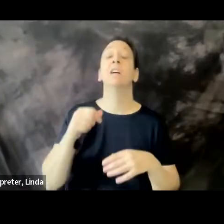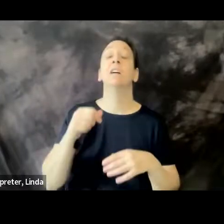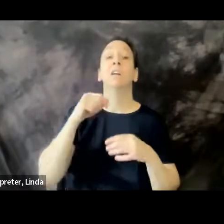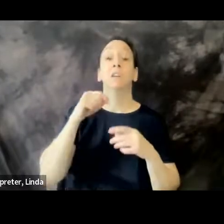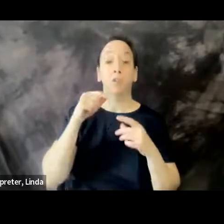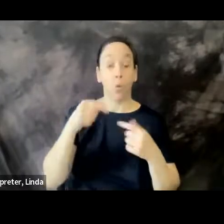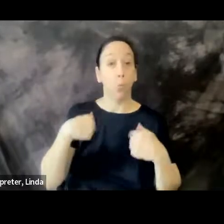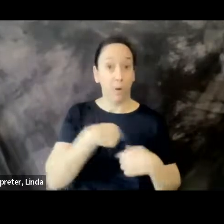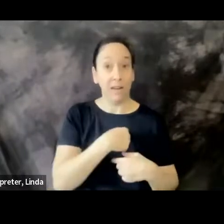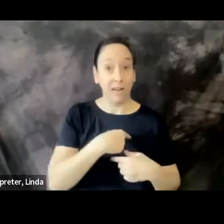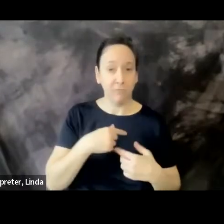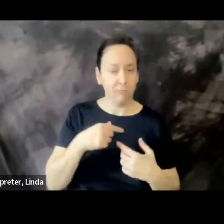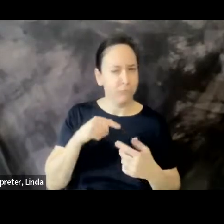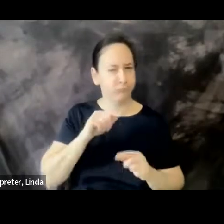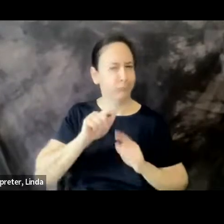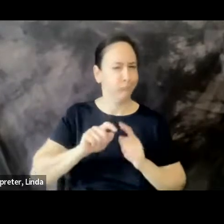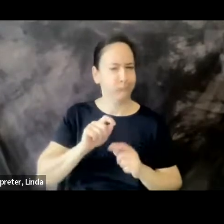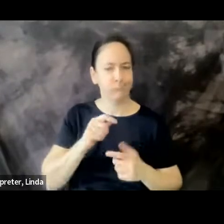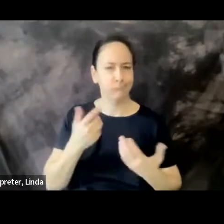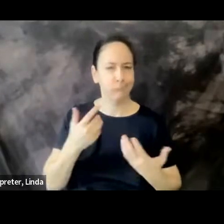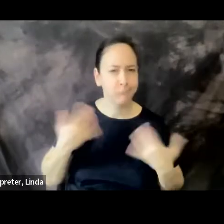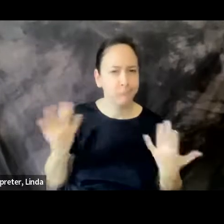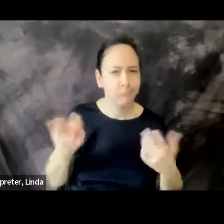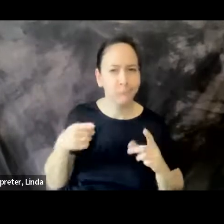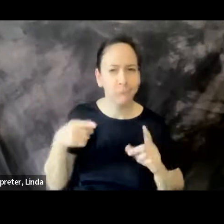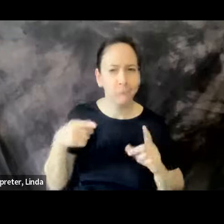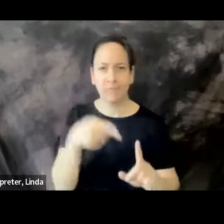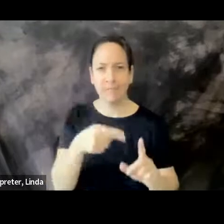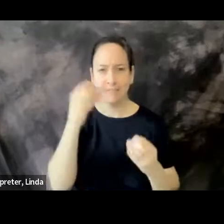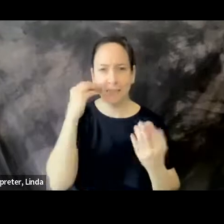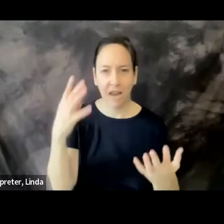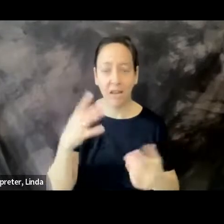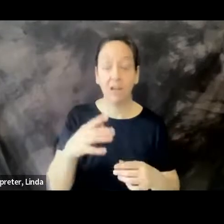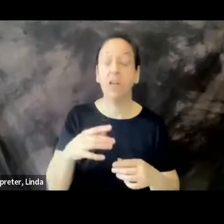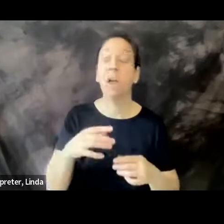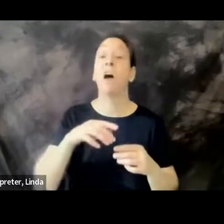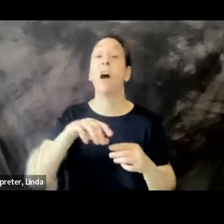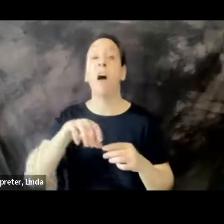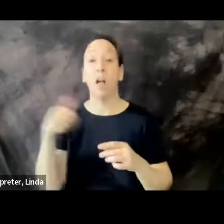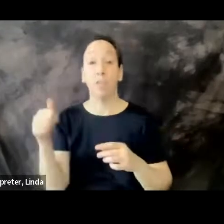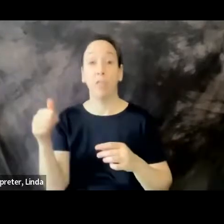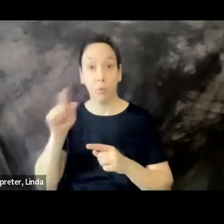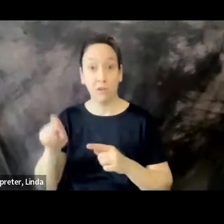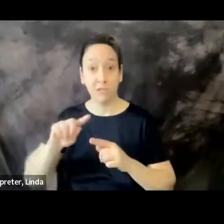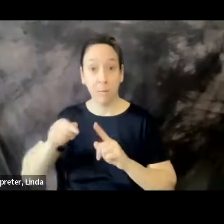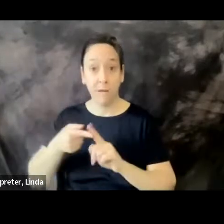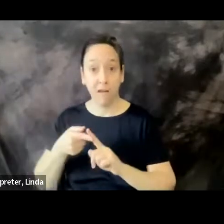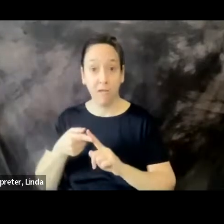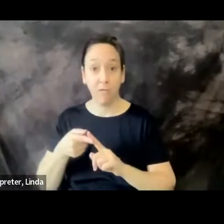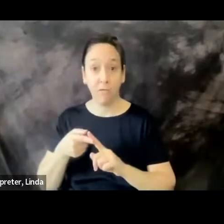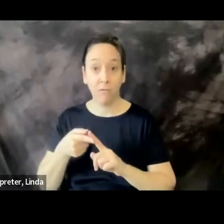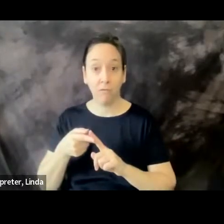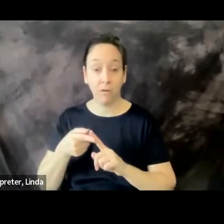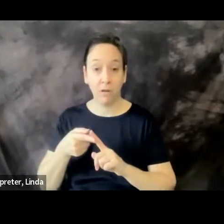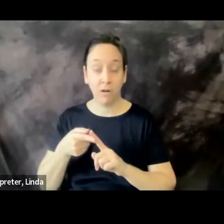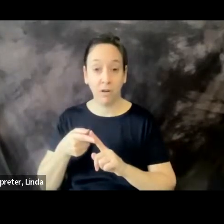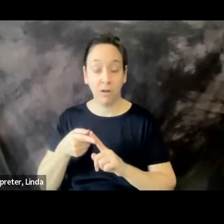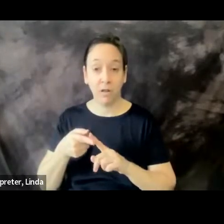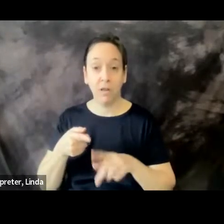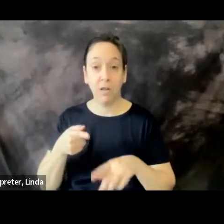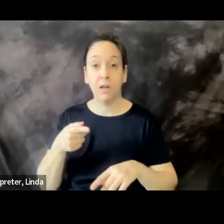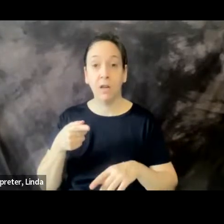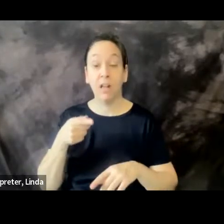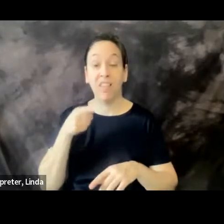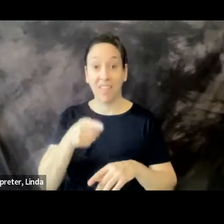questions about what's going on with the data that's being collected, we've also had questions about whether or not the